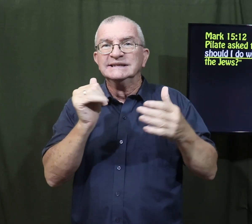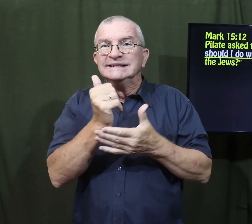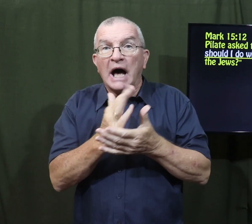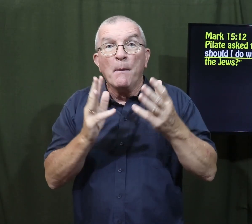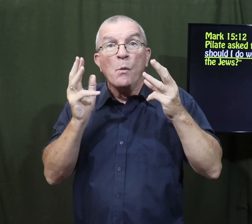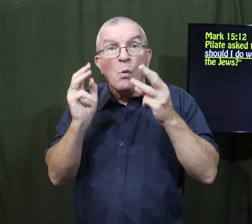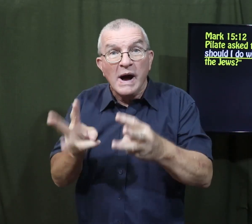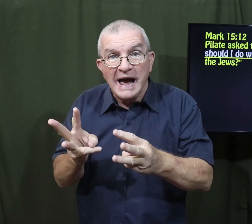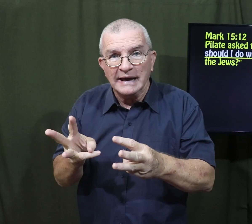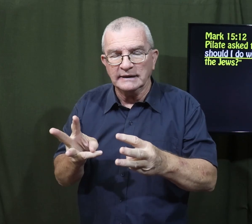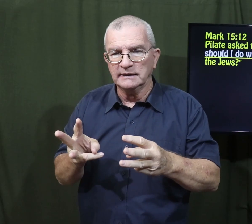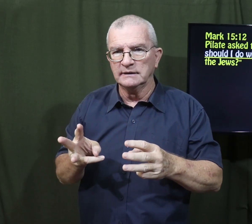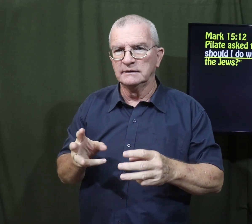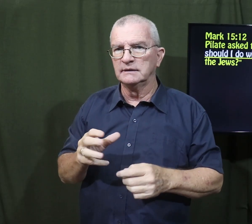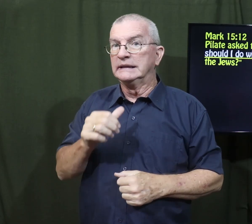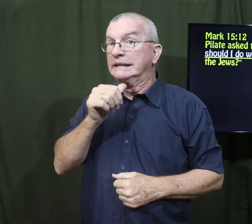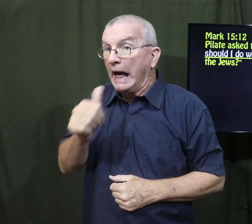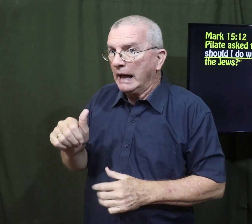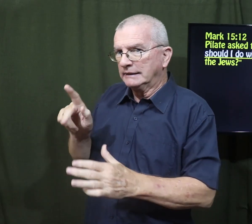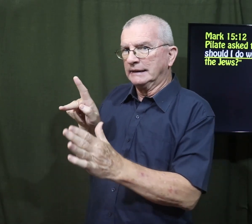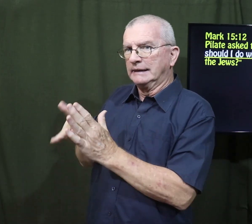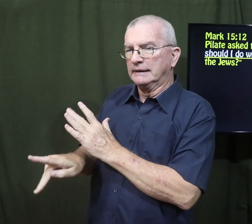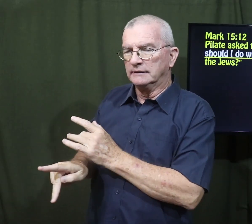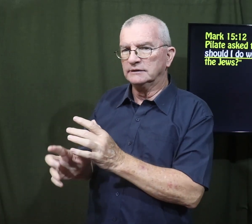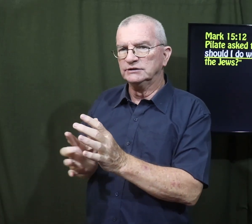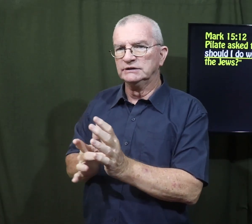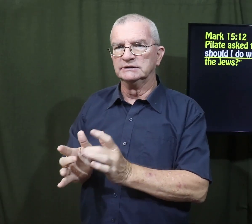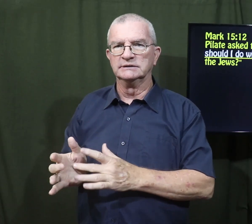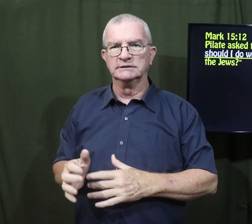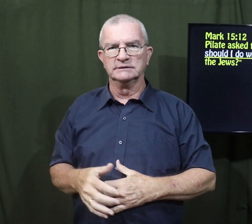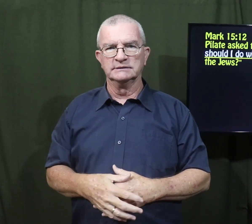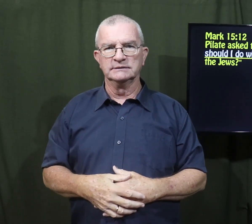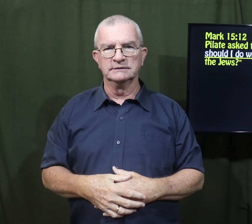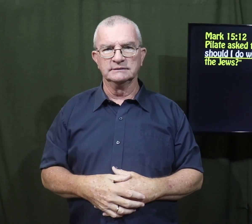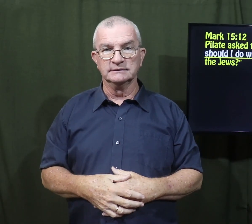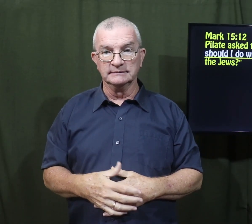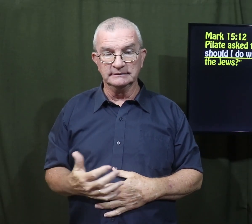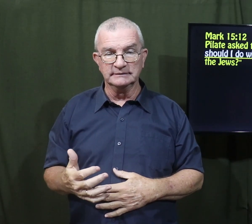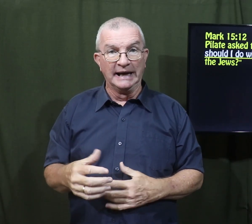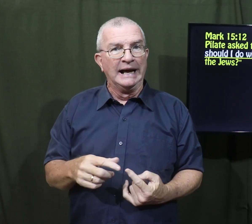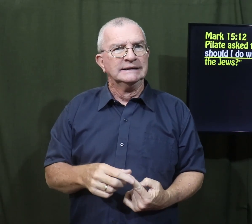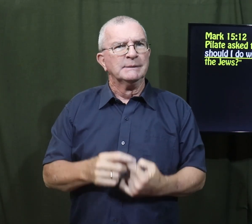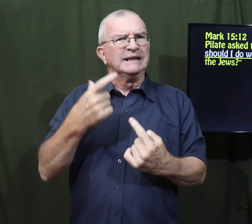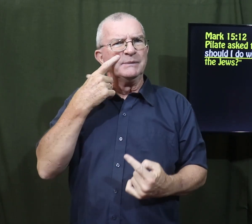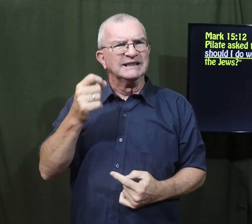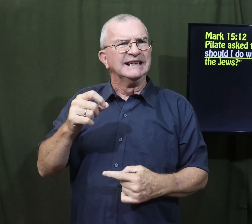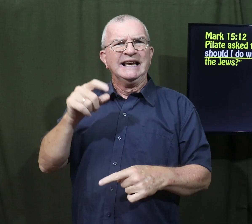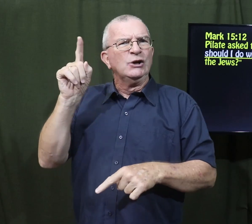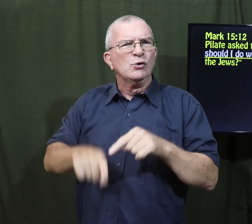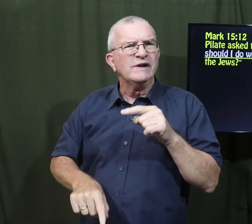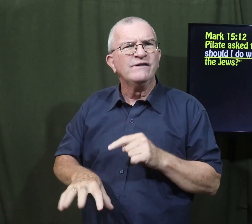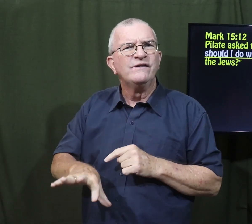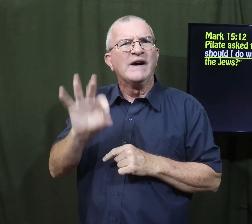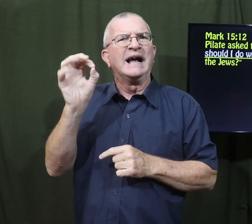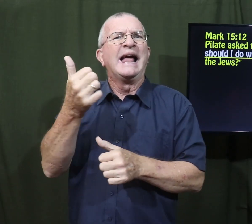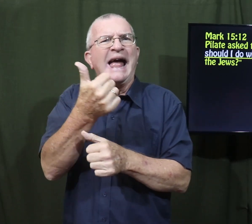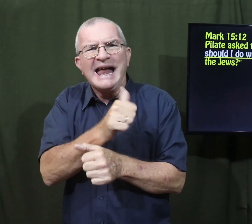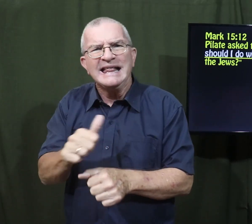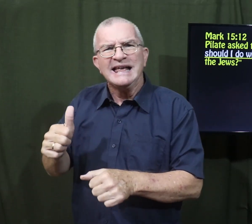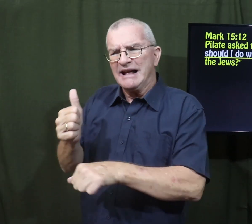hoping for some way that he didn't have to kill Jesus, especially because he couldn't find anything